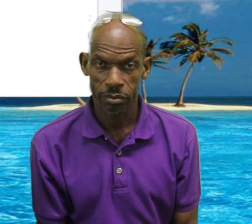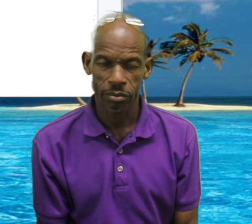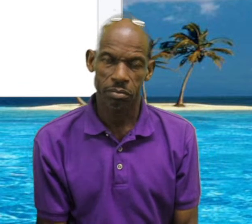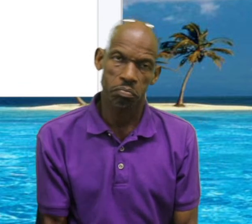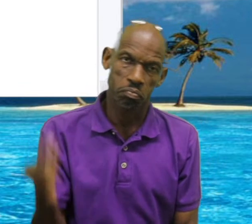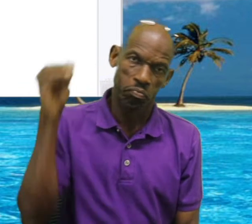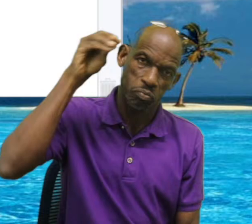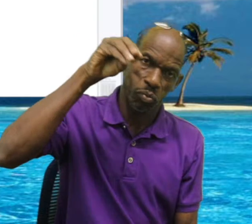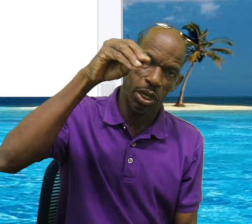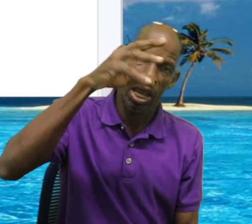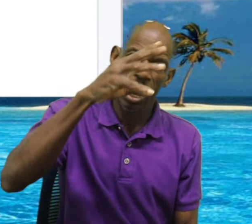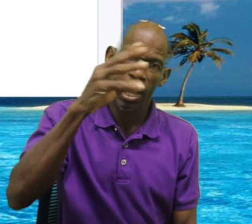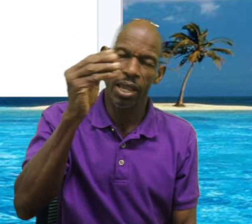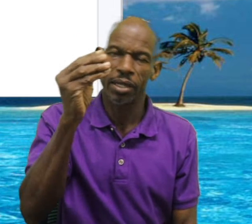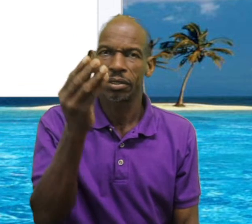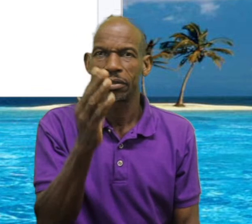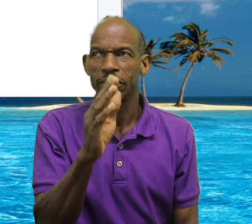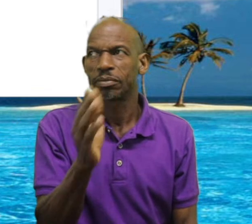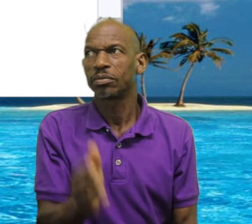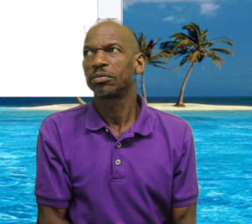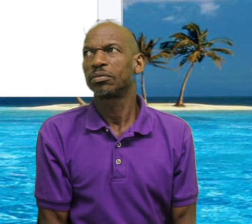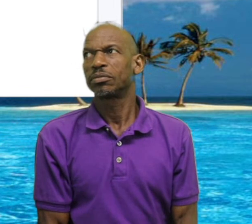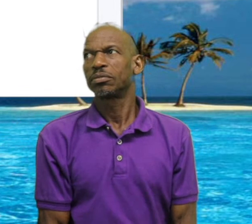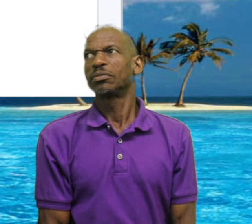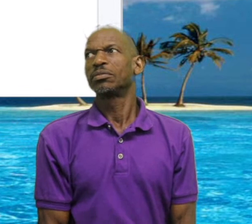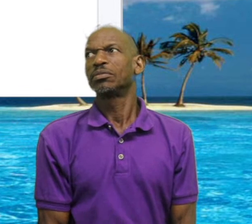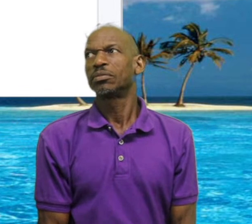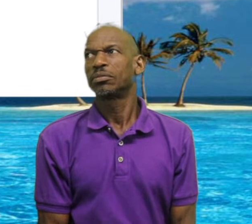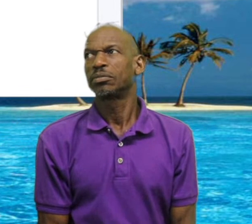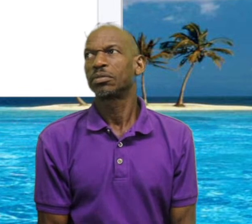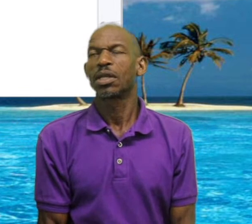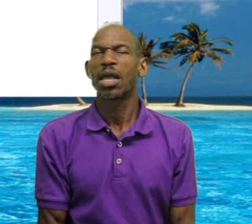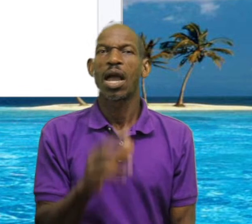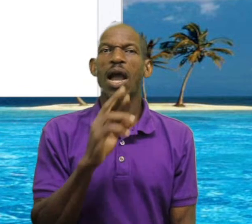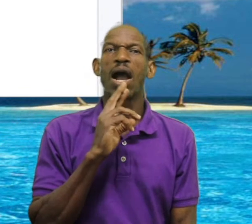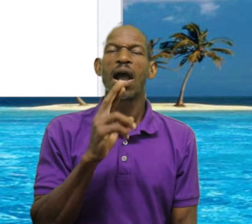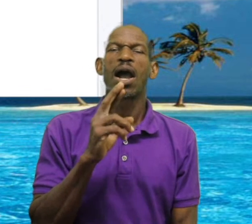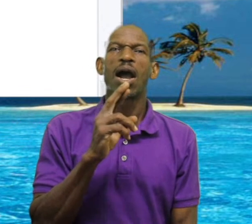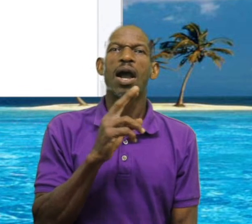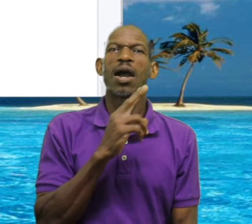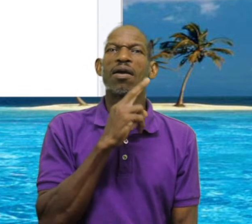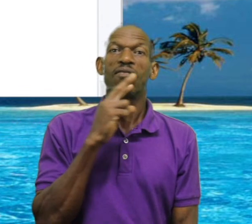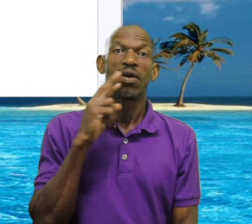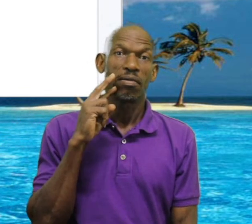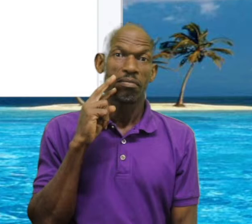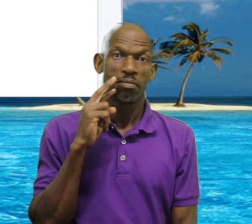there. I don't put I is a verb.